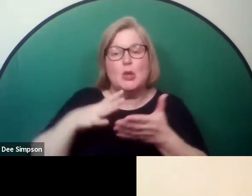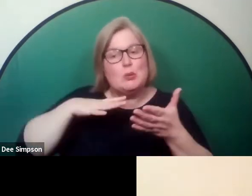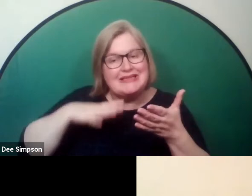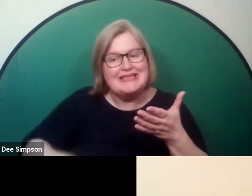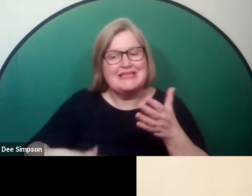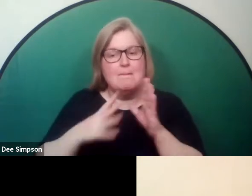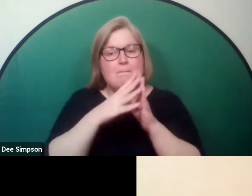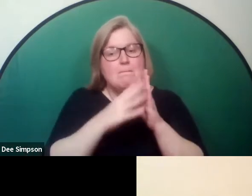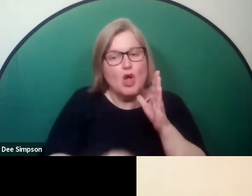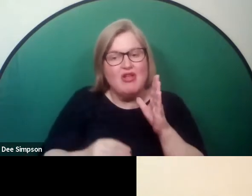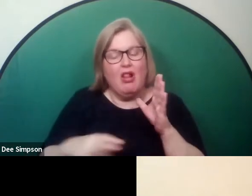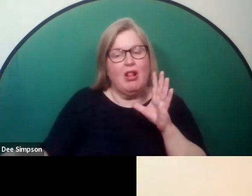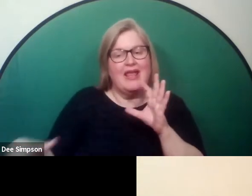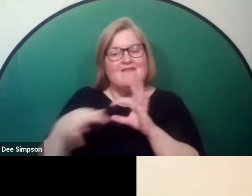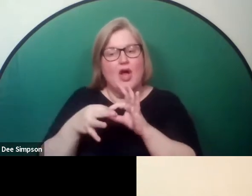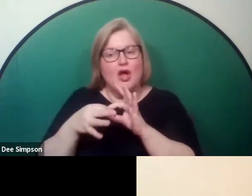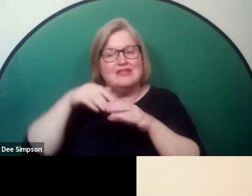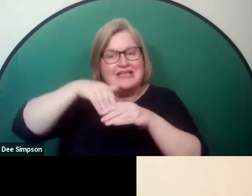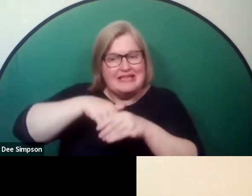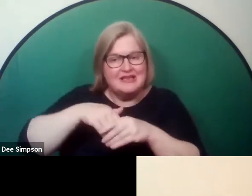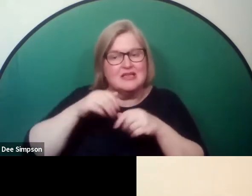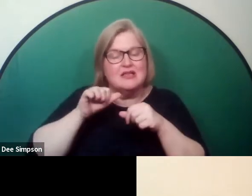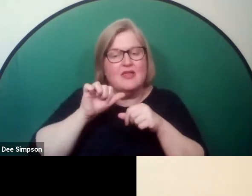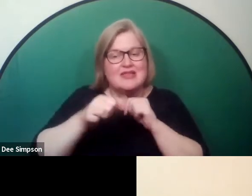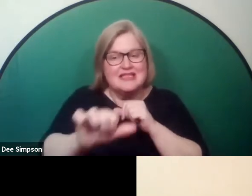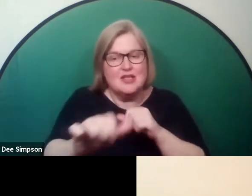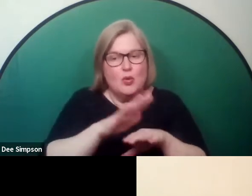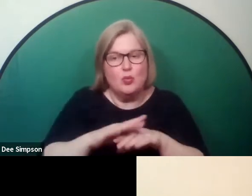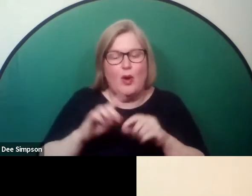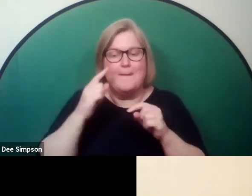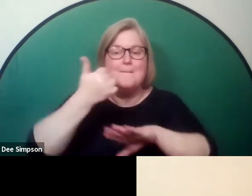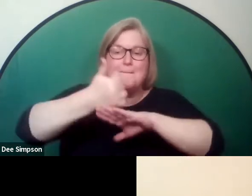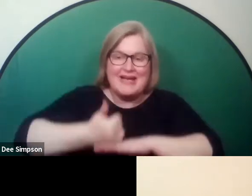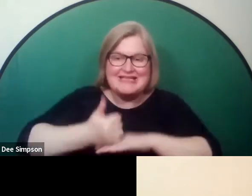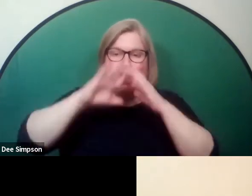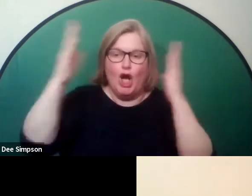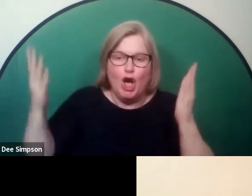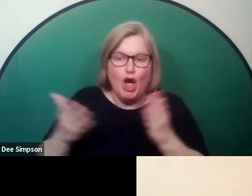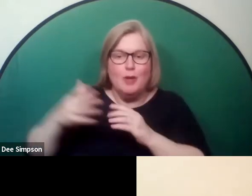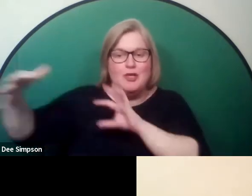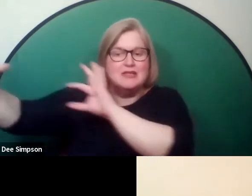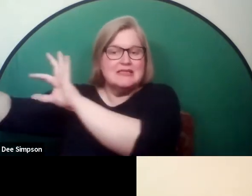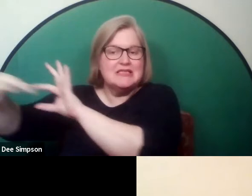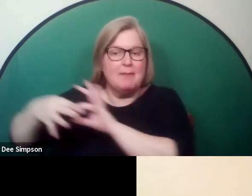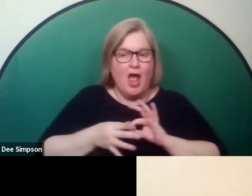more models involved in the system rather than just the one based on global supply chains. Thanks very much.